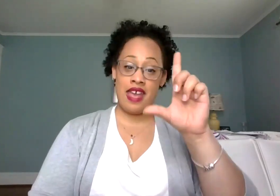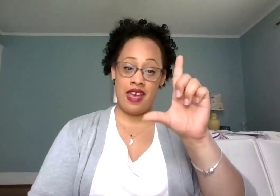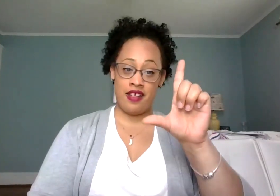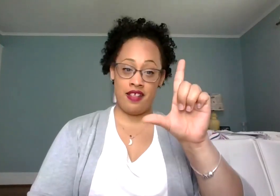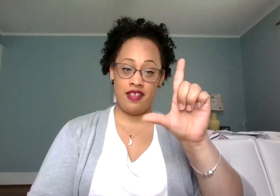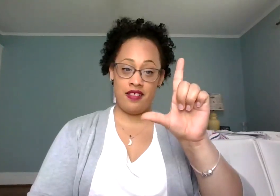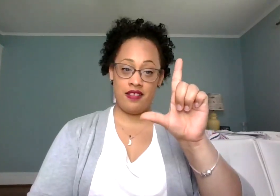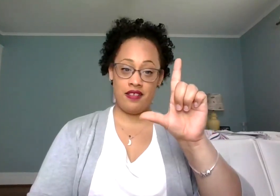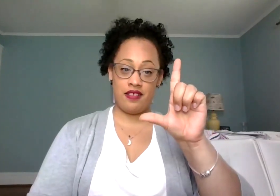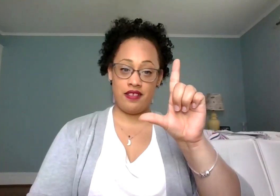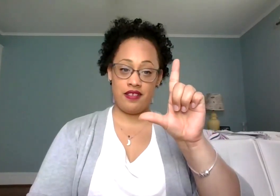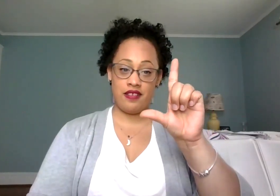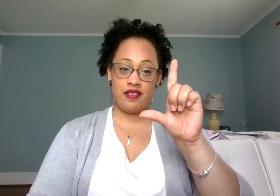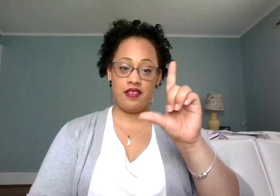L.